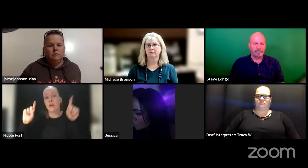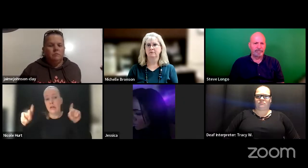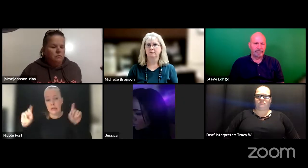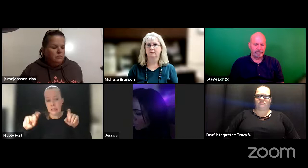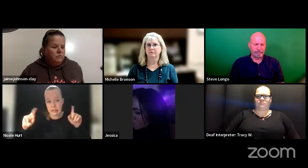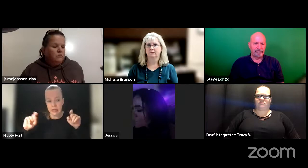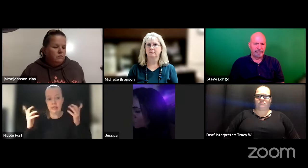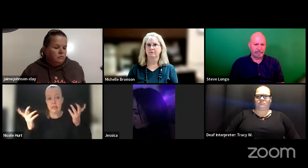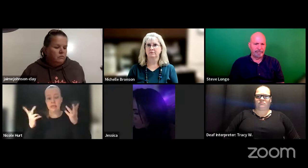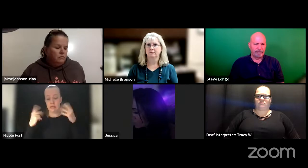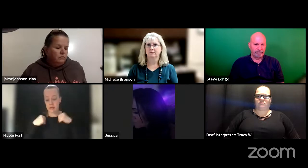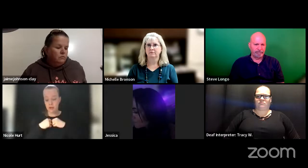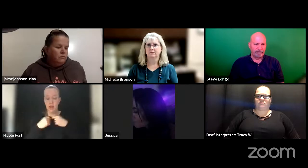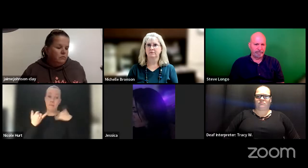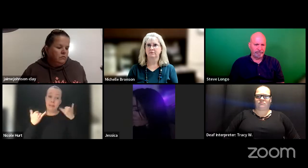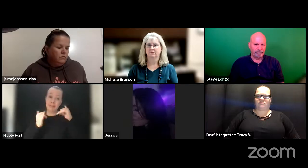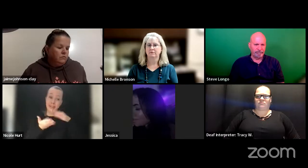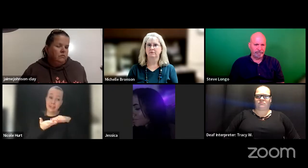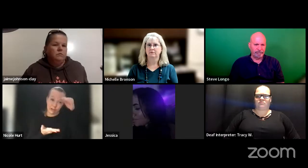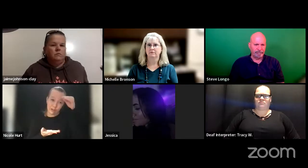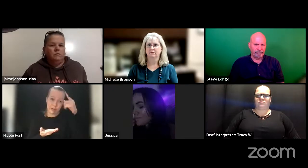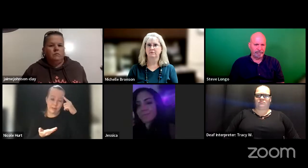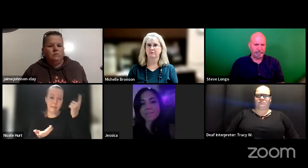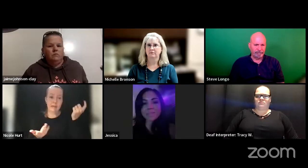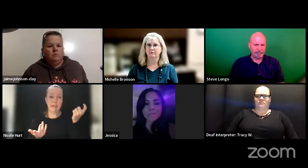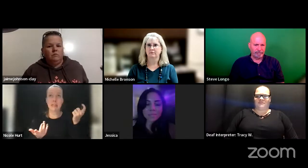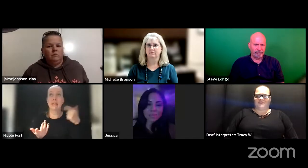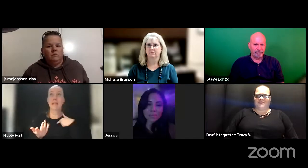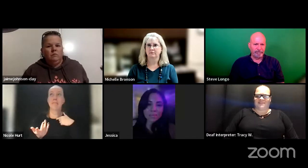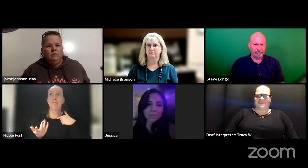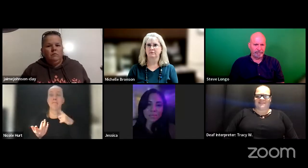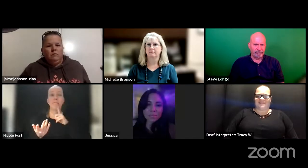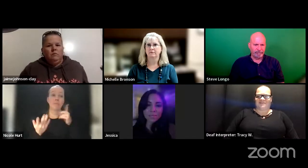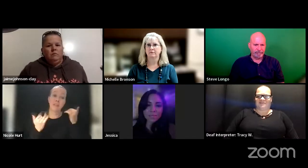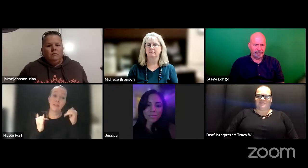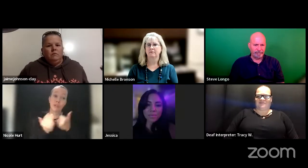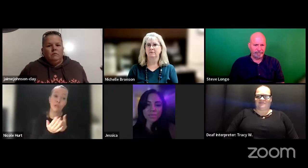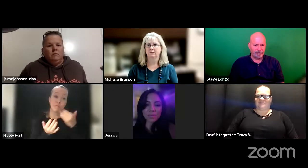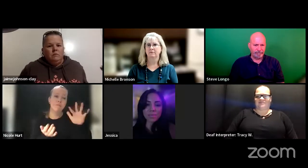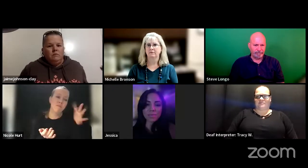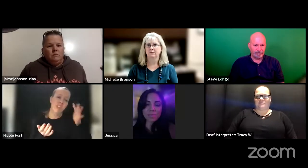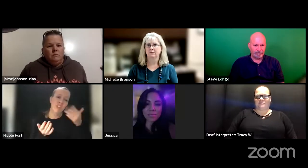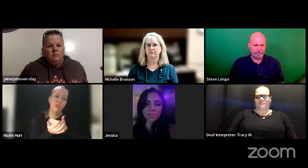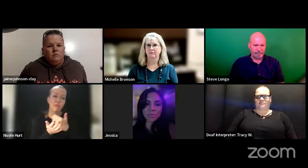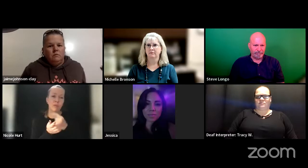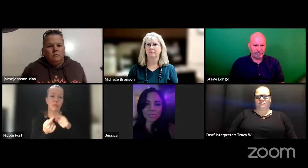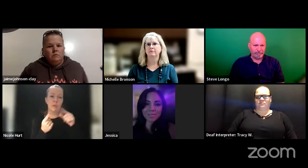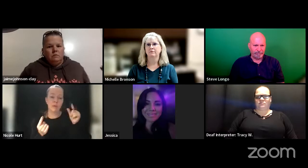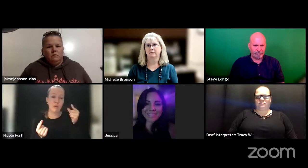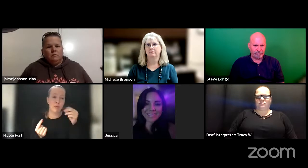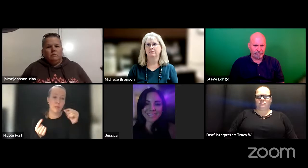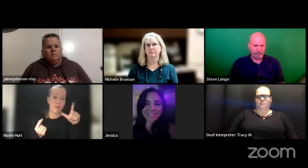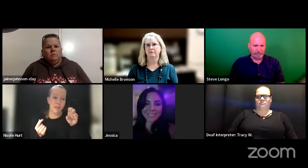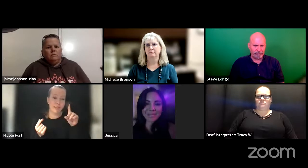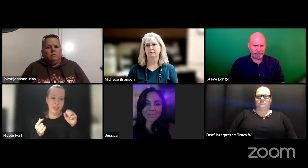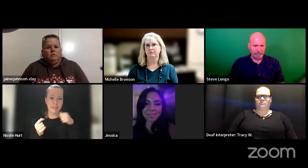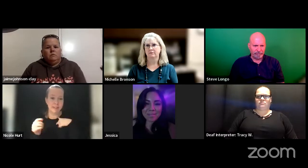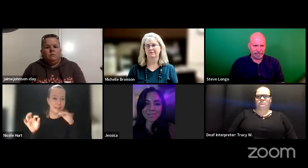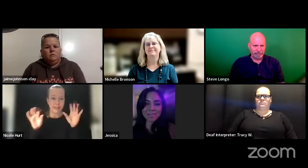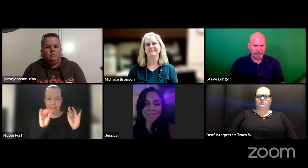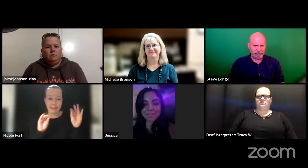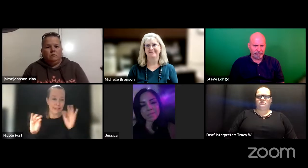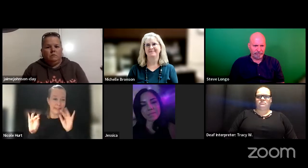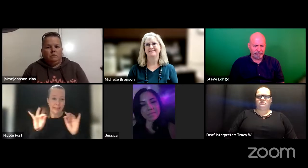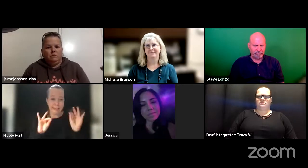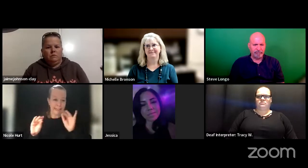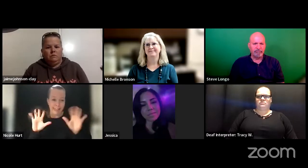I believe, in a much more readily accessible to Michelle. I am learning and somewhat